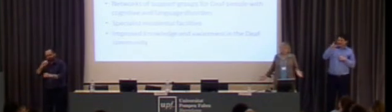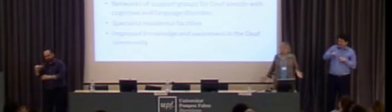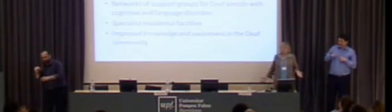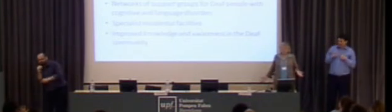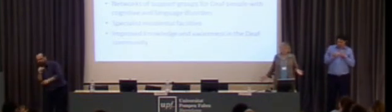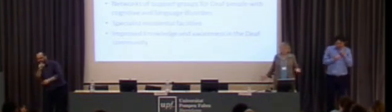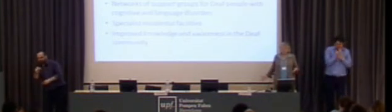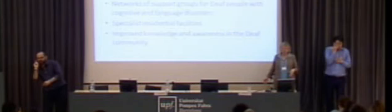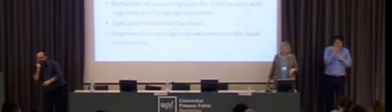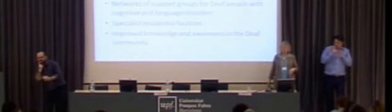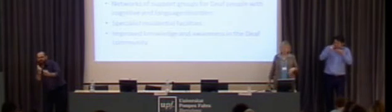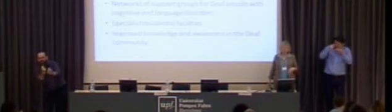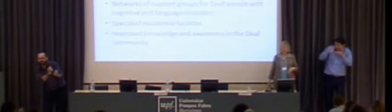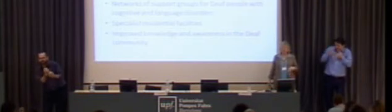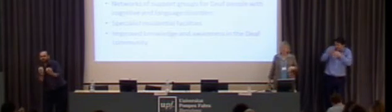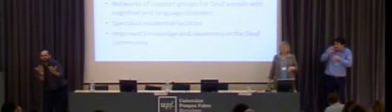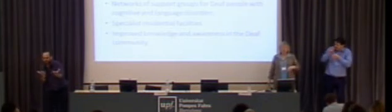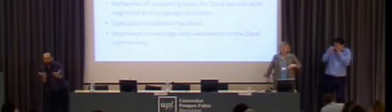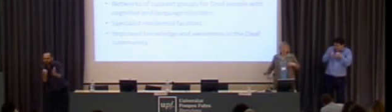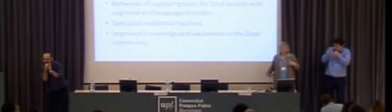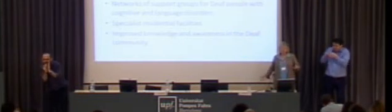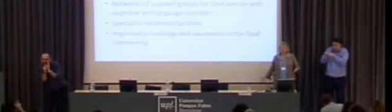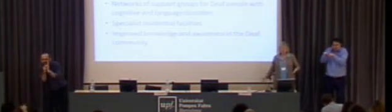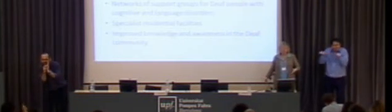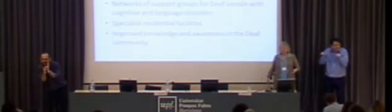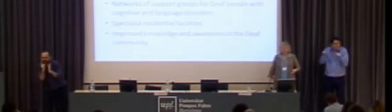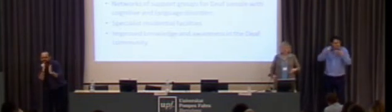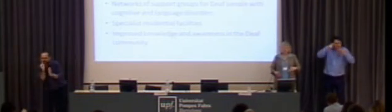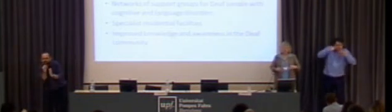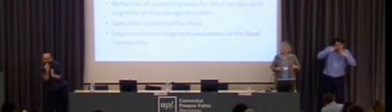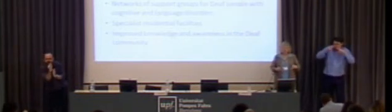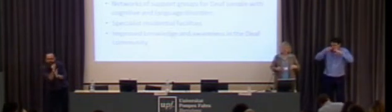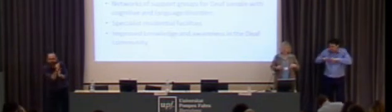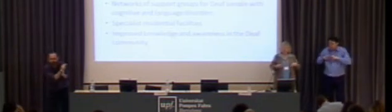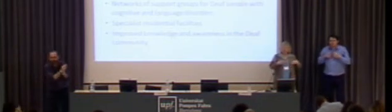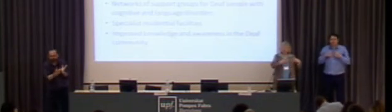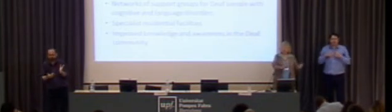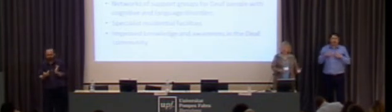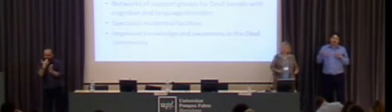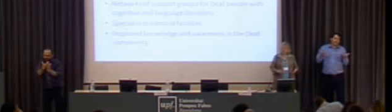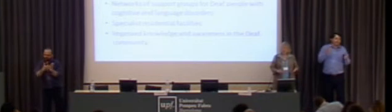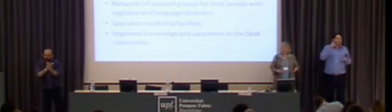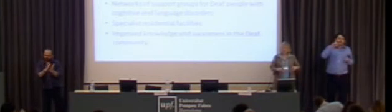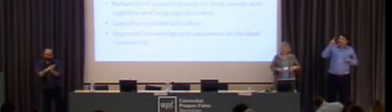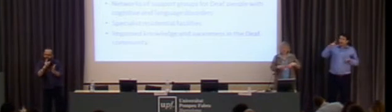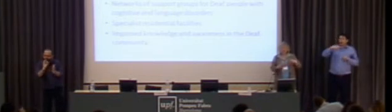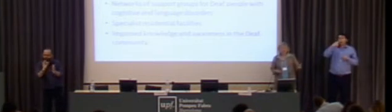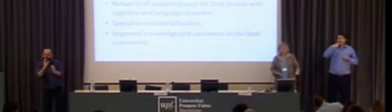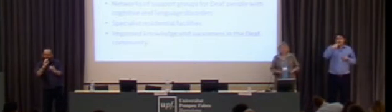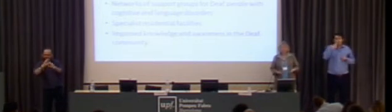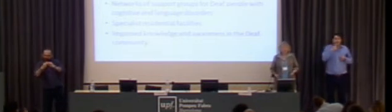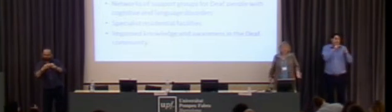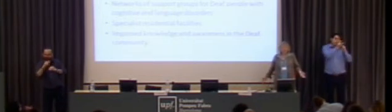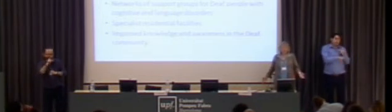of support groups for deaf people. You know, a hearing person who has dementia can go to a day center